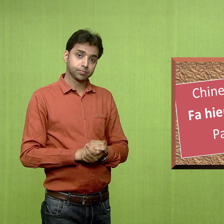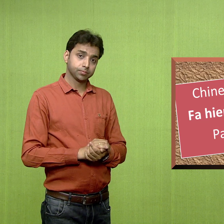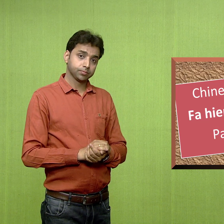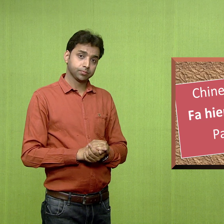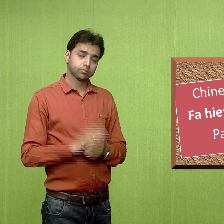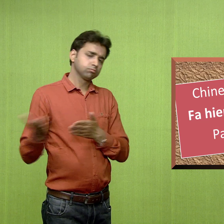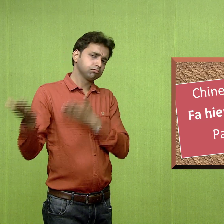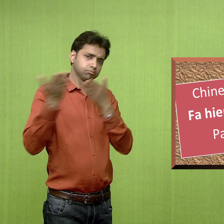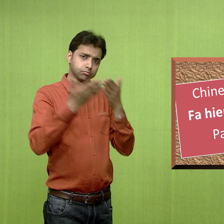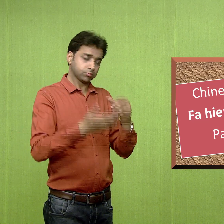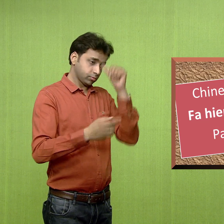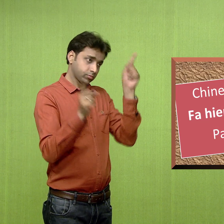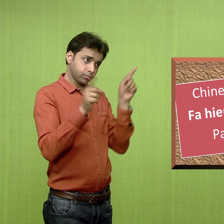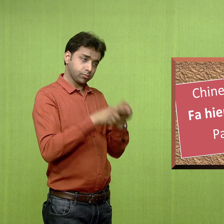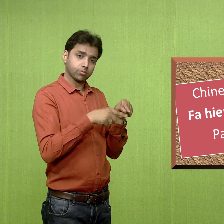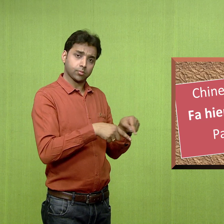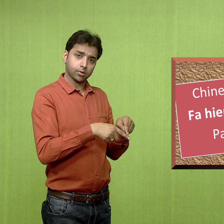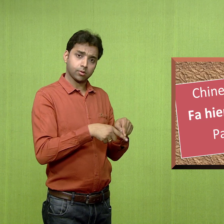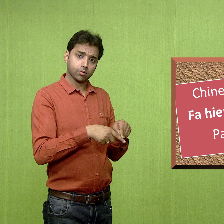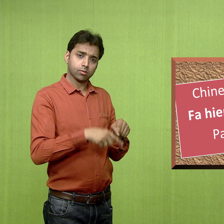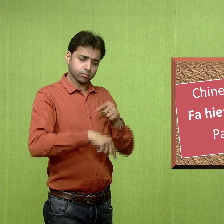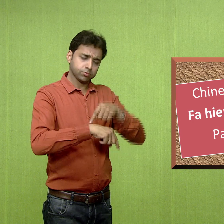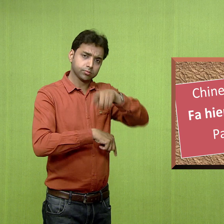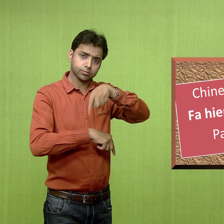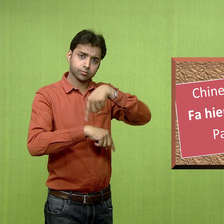who came to India during this time?